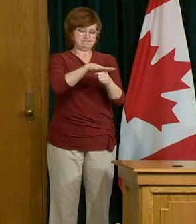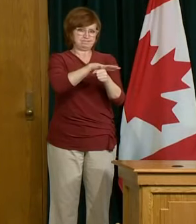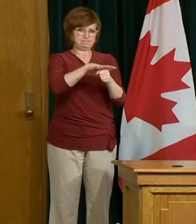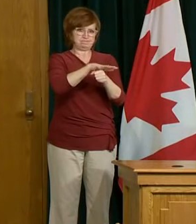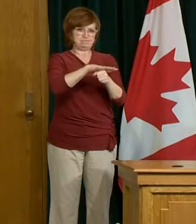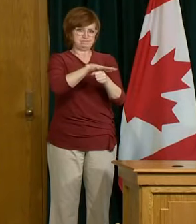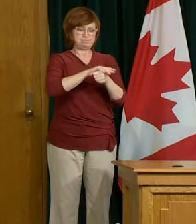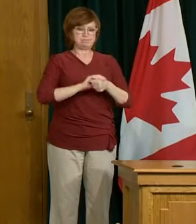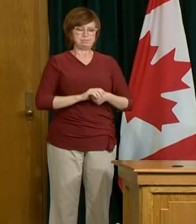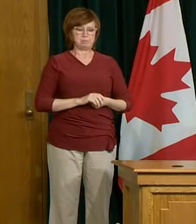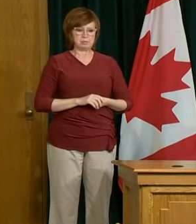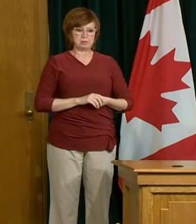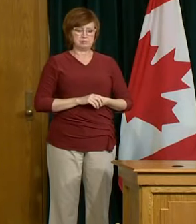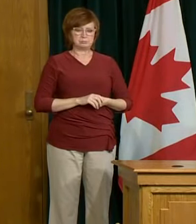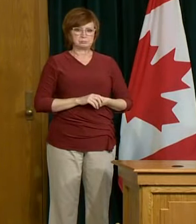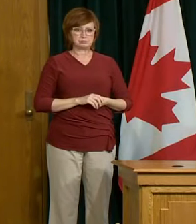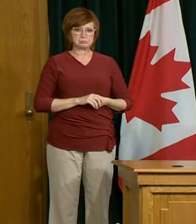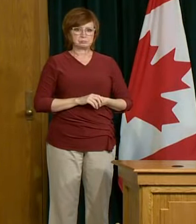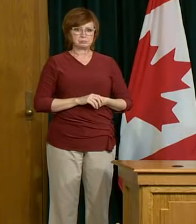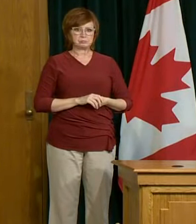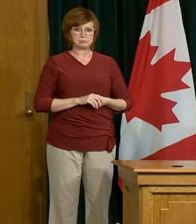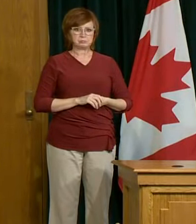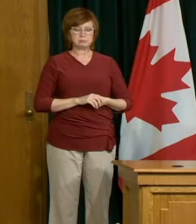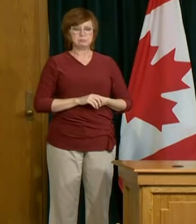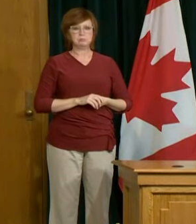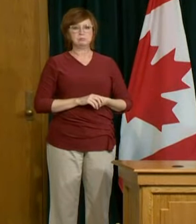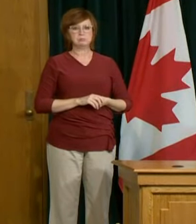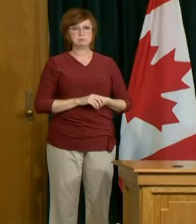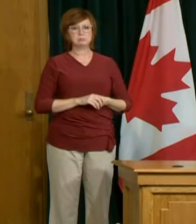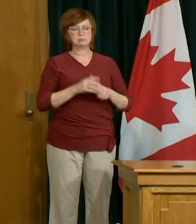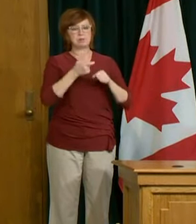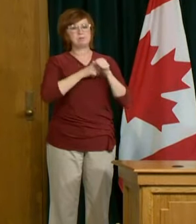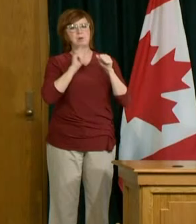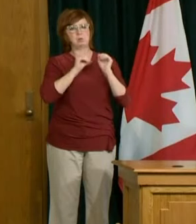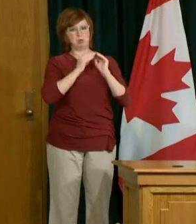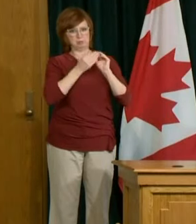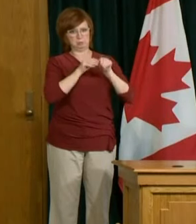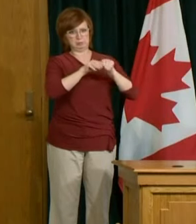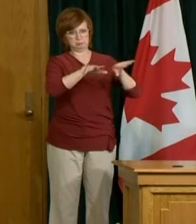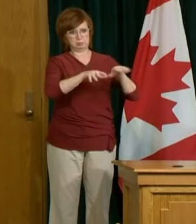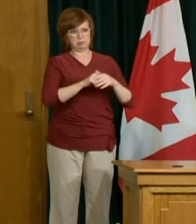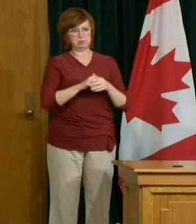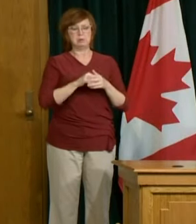active cases presenting, mostly in the community setting. And then finally, if you go down